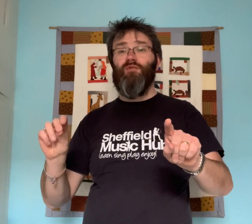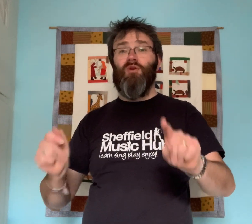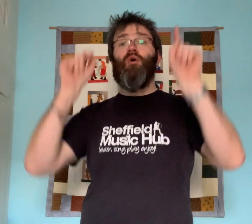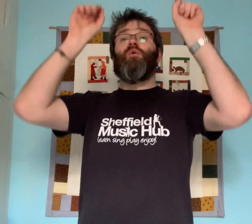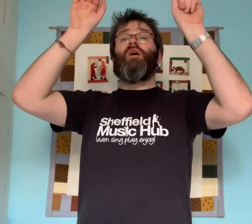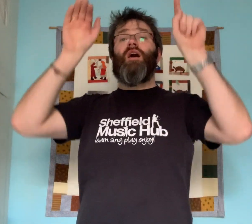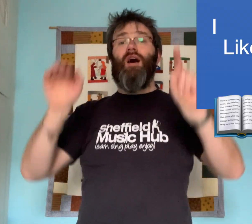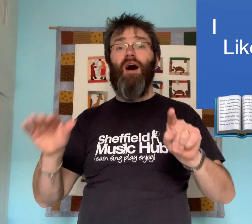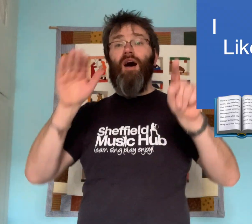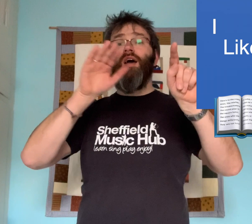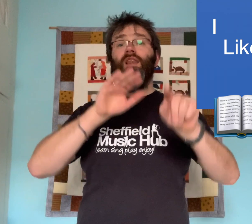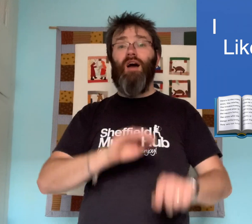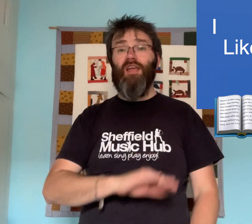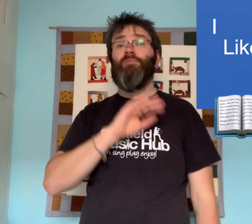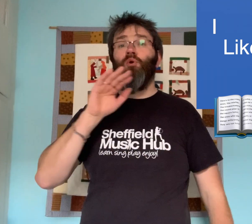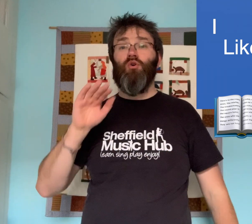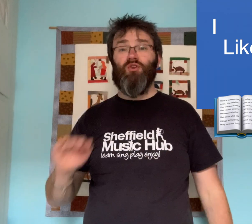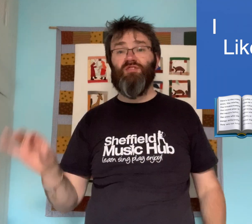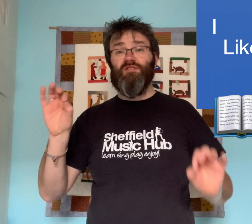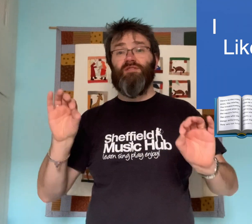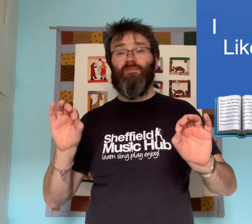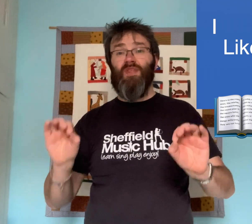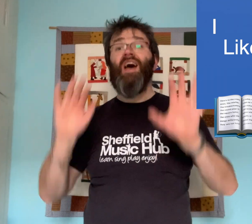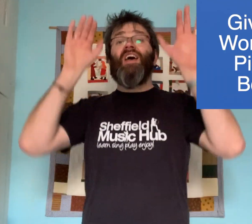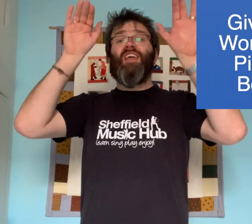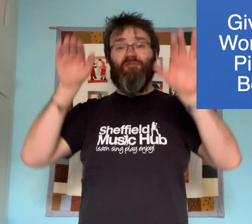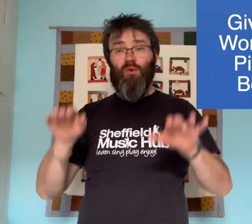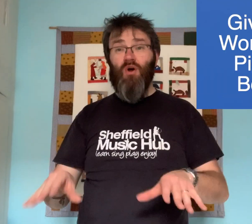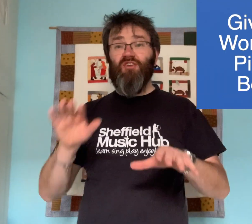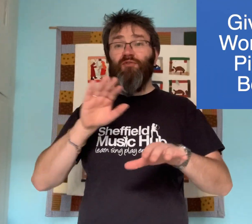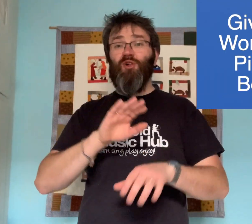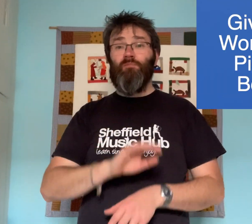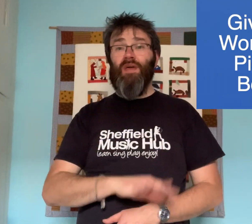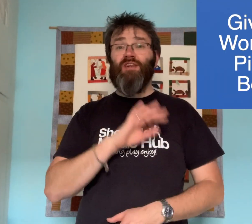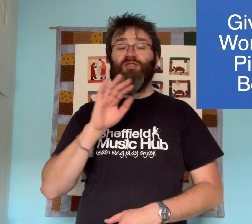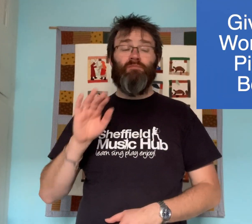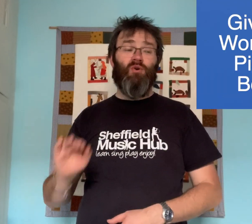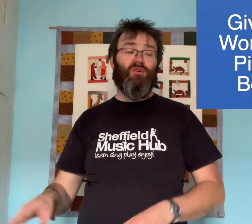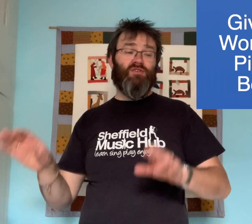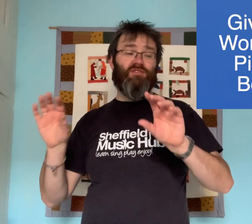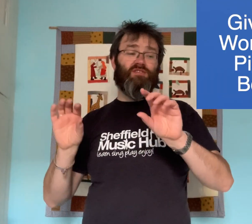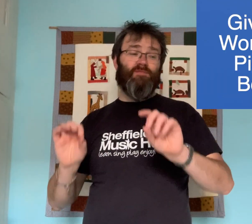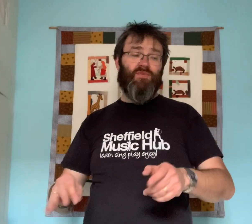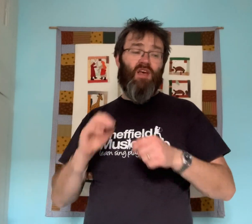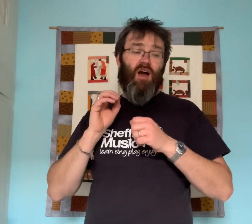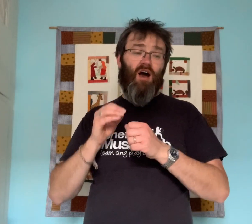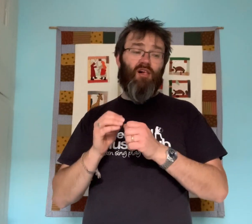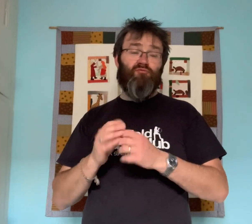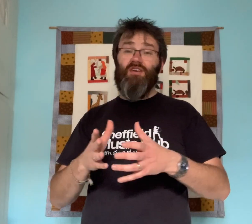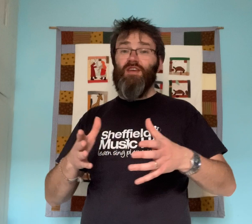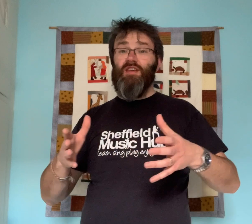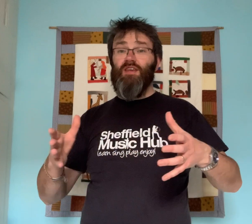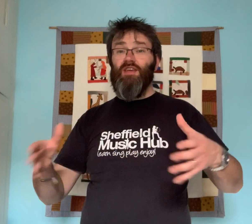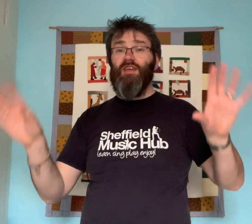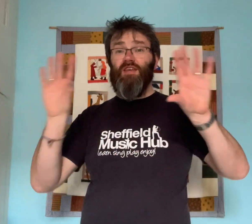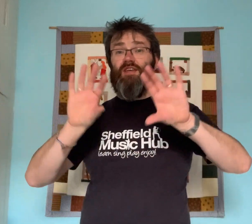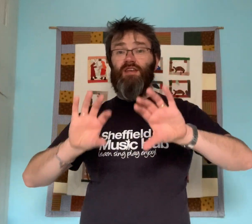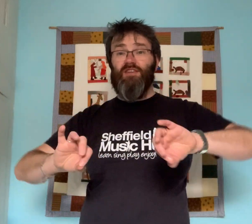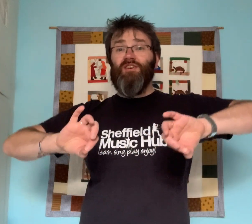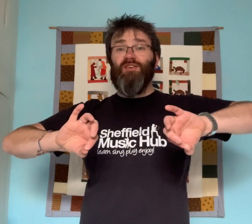go. I like books. Give me wonderful picture books. I'll read to